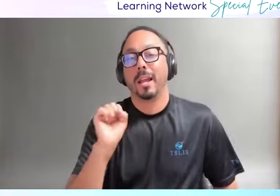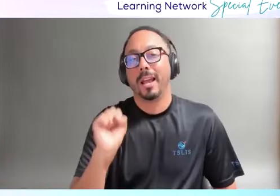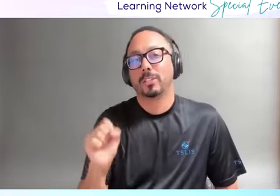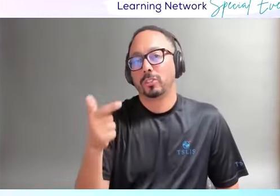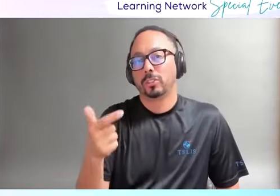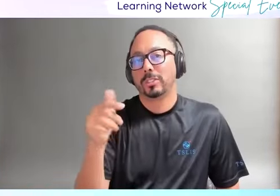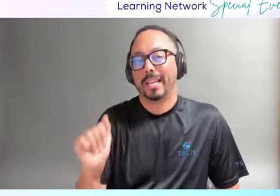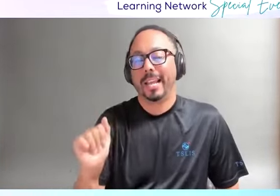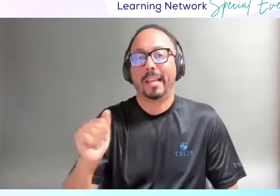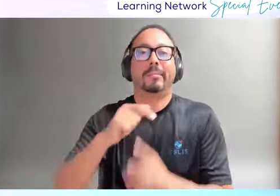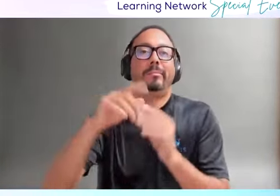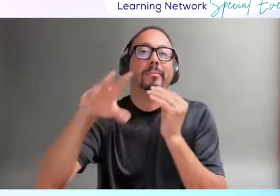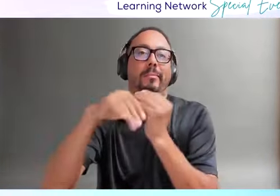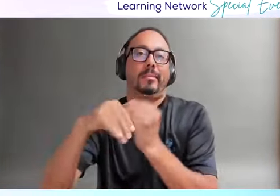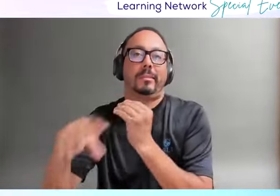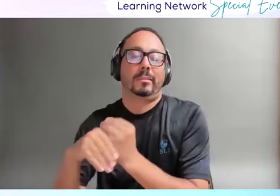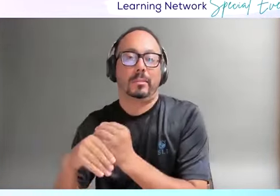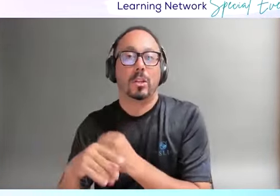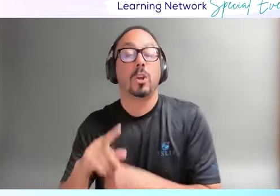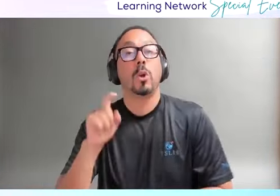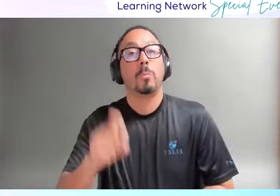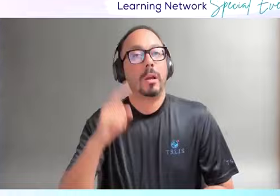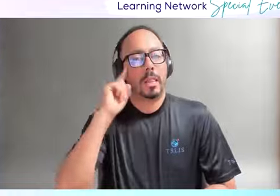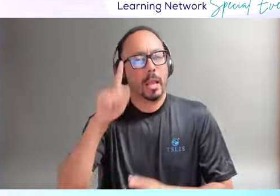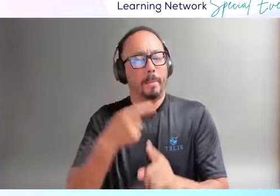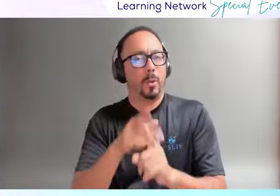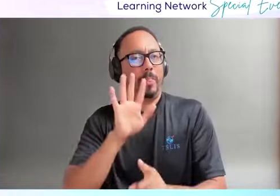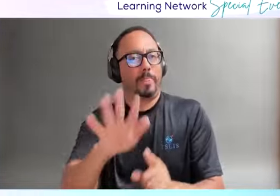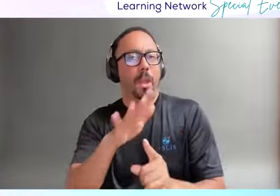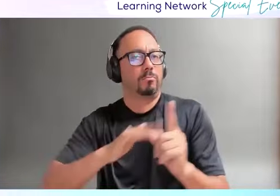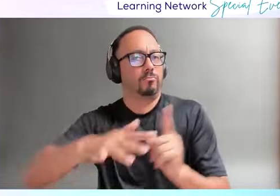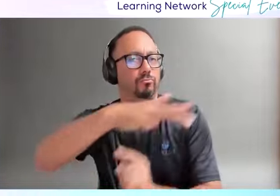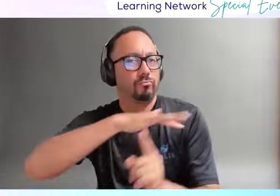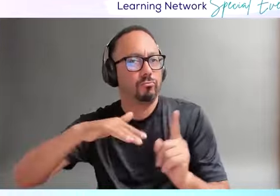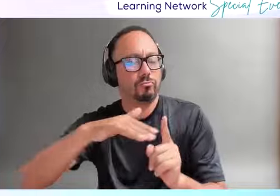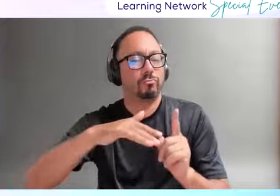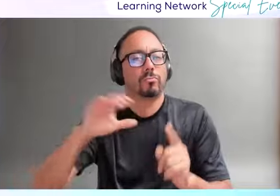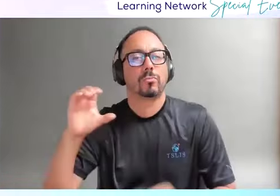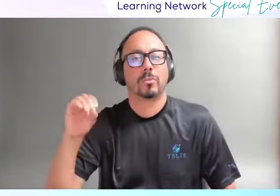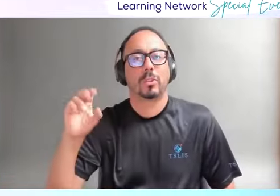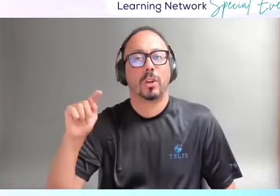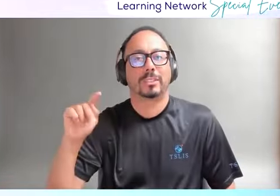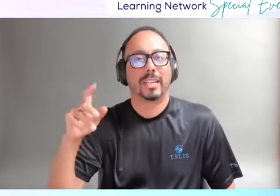always reflect and react to the context. And you can see just some elements of context on this